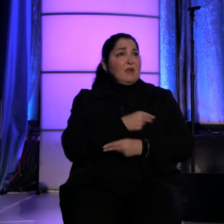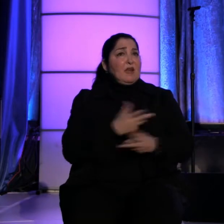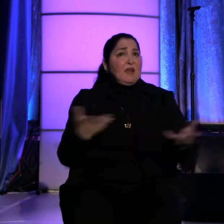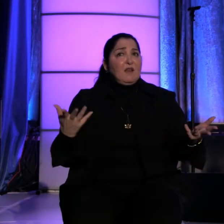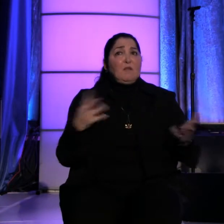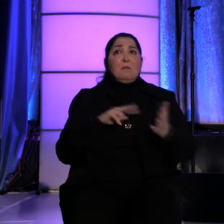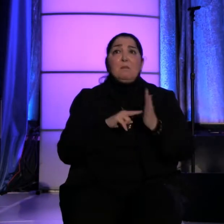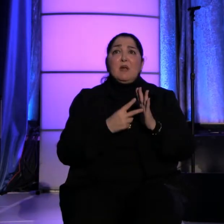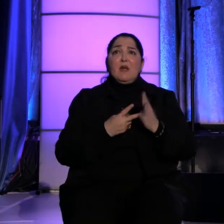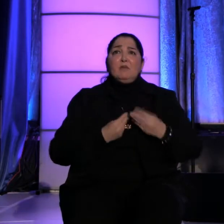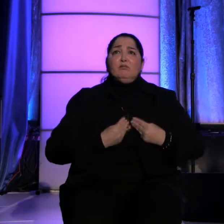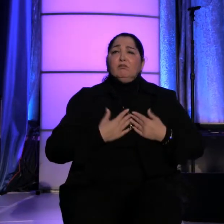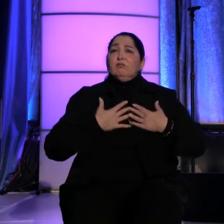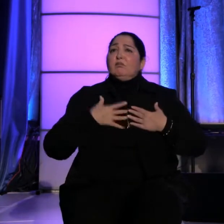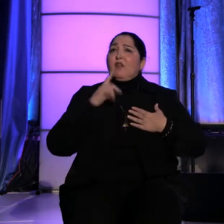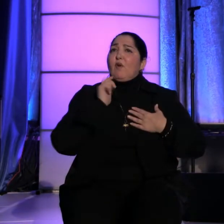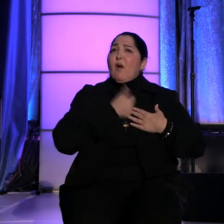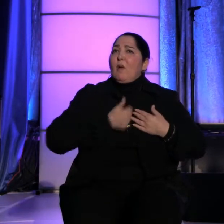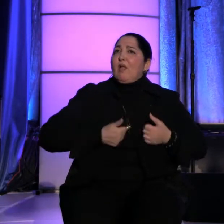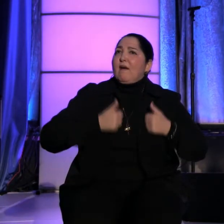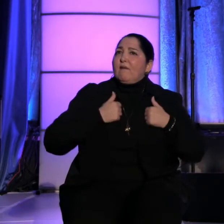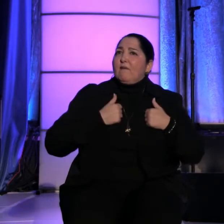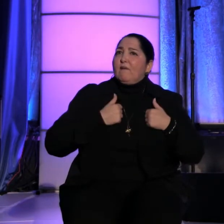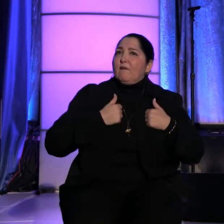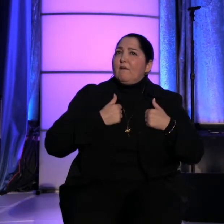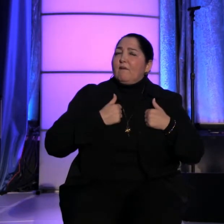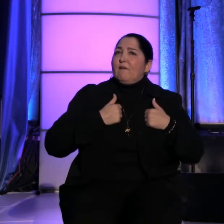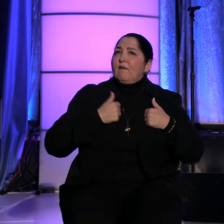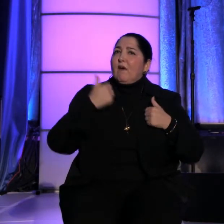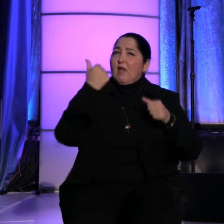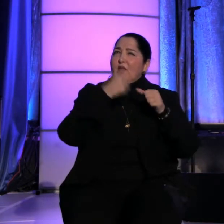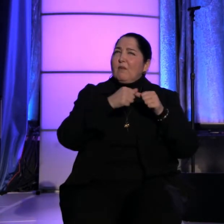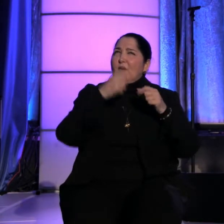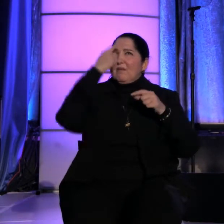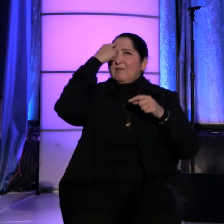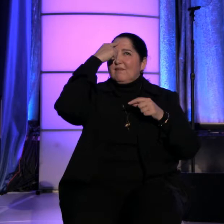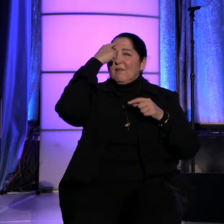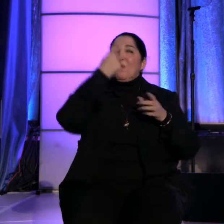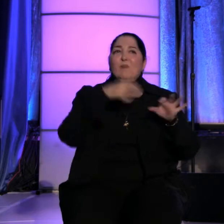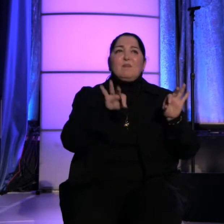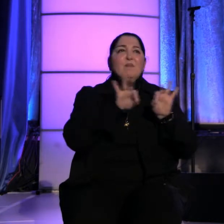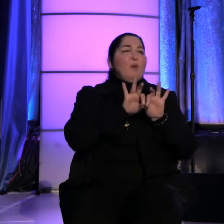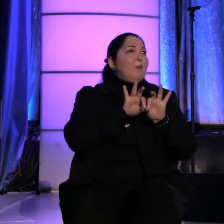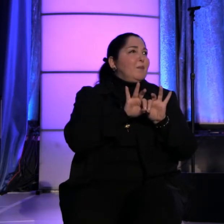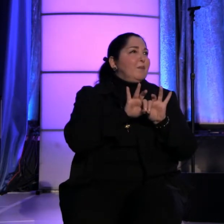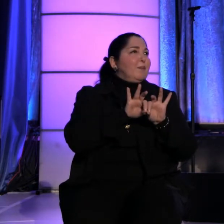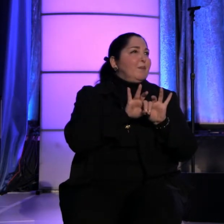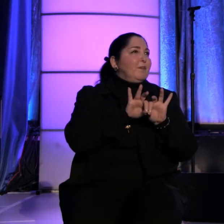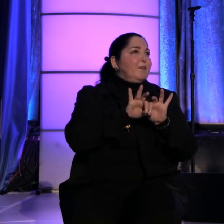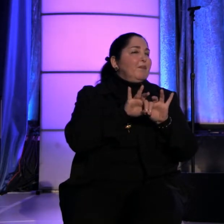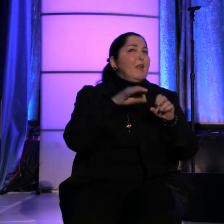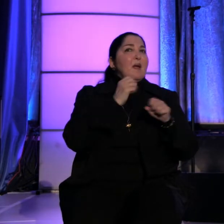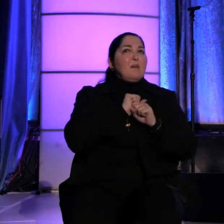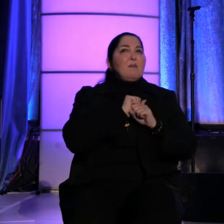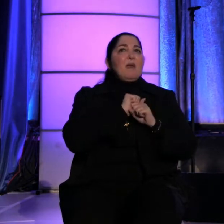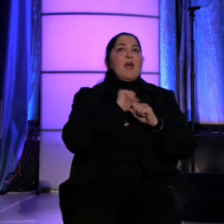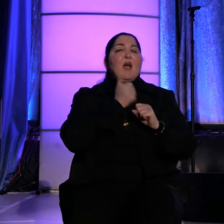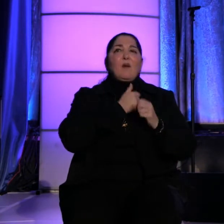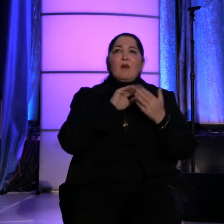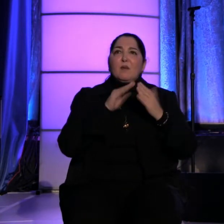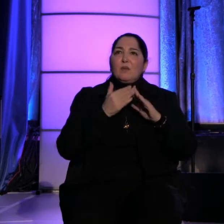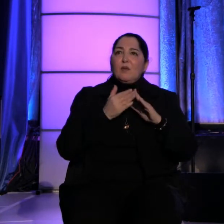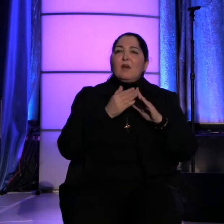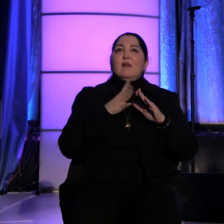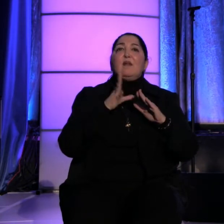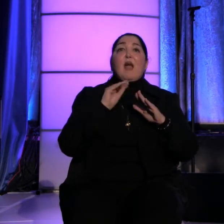meaning, and they remind us of what's important. And it's by creating a richer space for these moments that make our communities and in